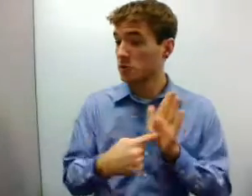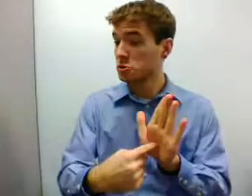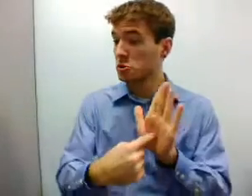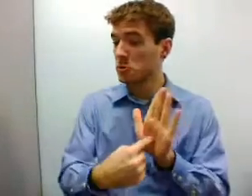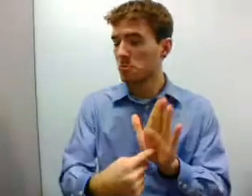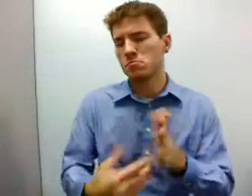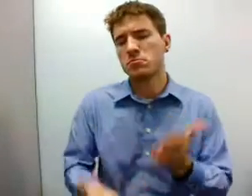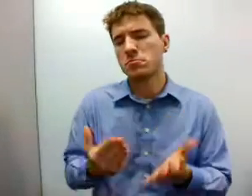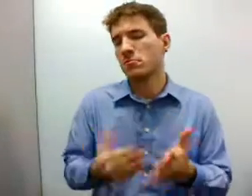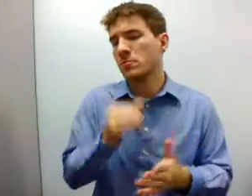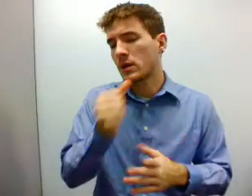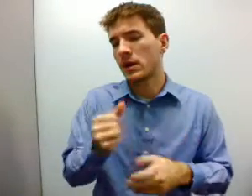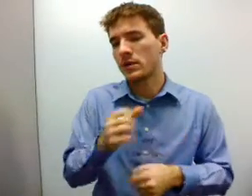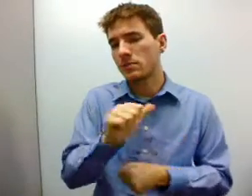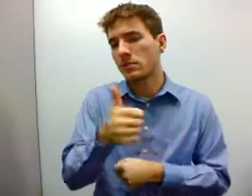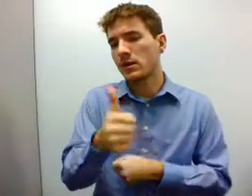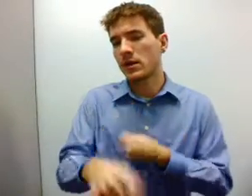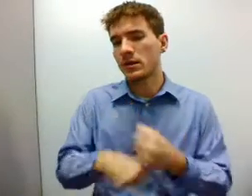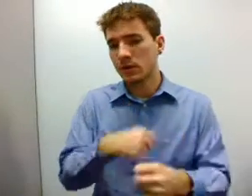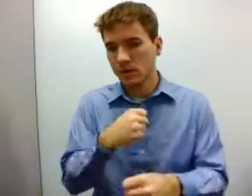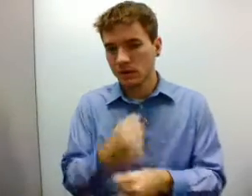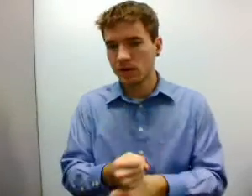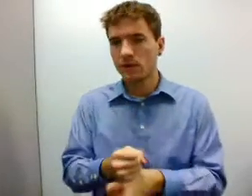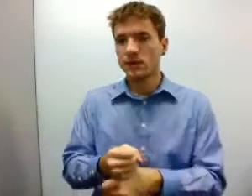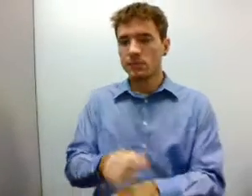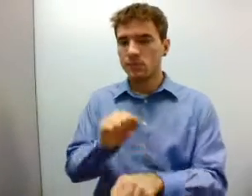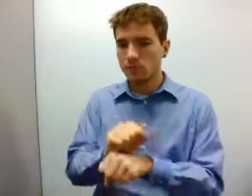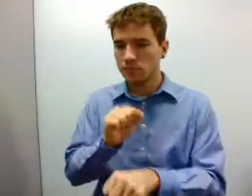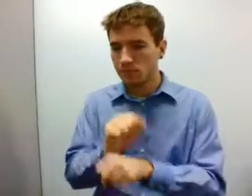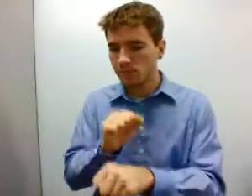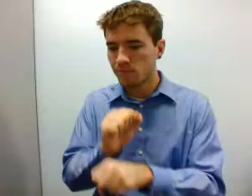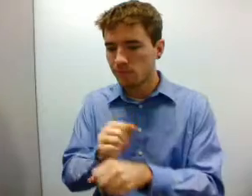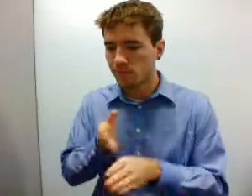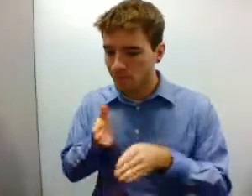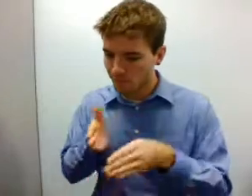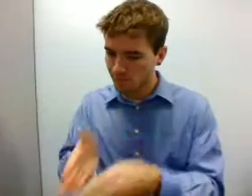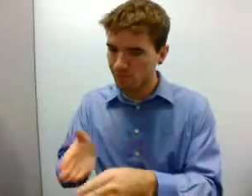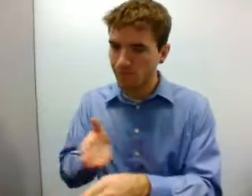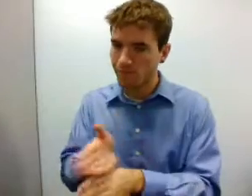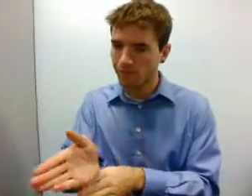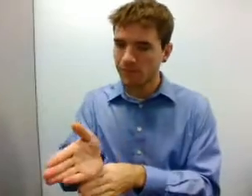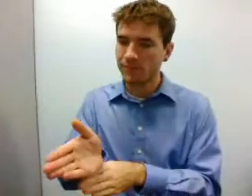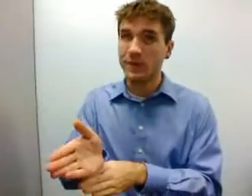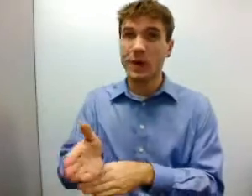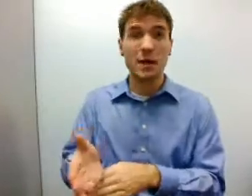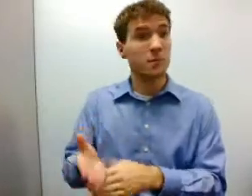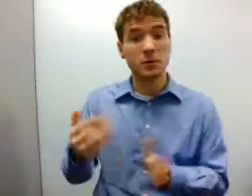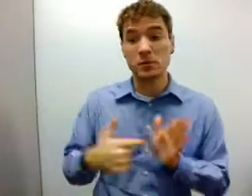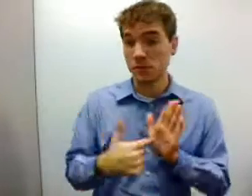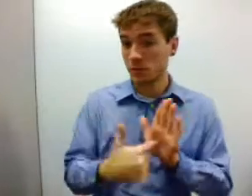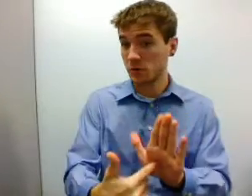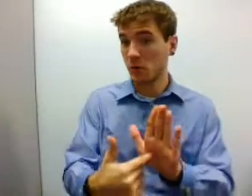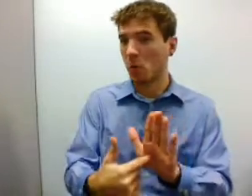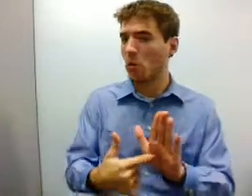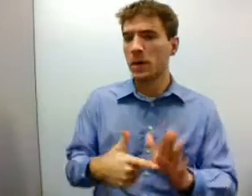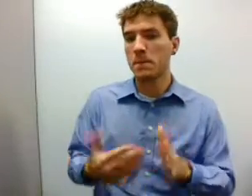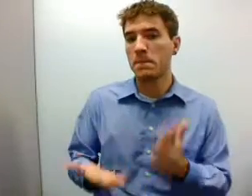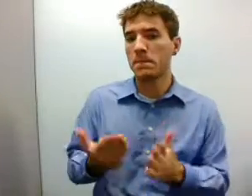can tell you in this experience that I had this summer, I didn't know anything going in, and here's how successful I was. You want to show situations